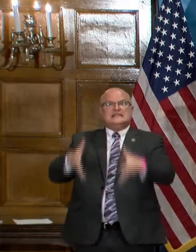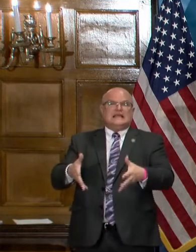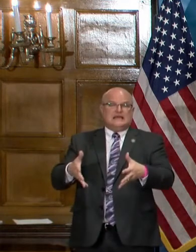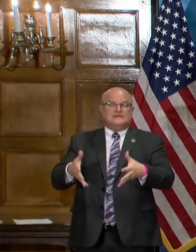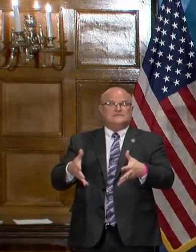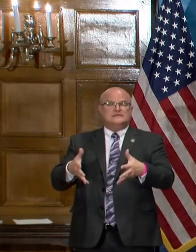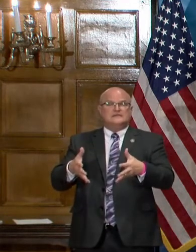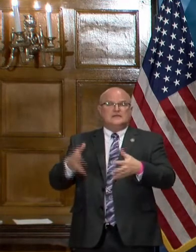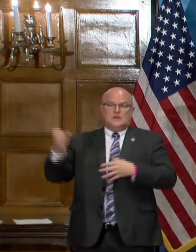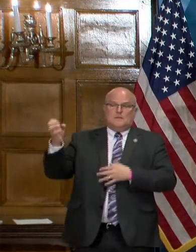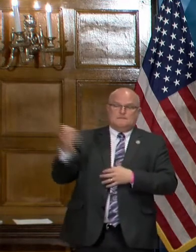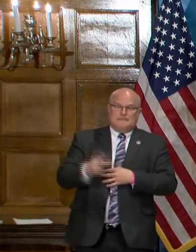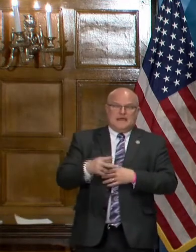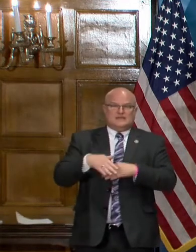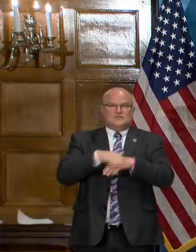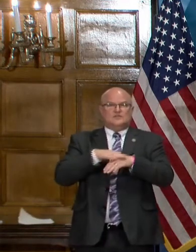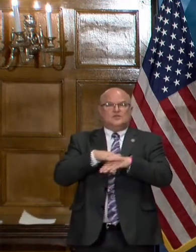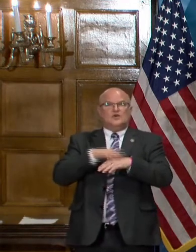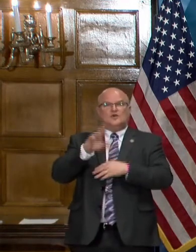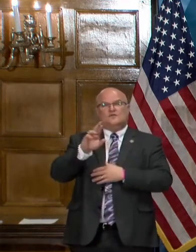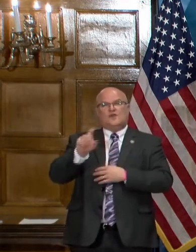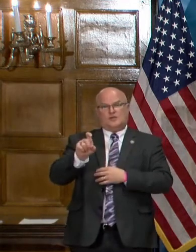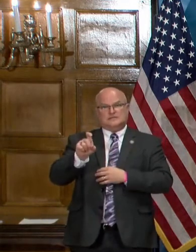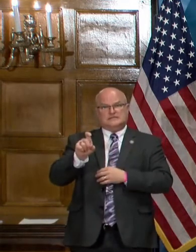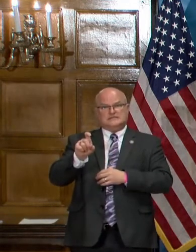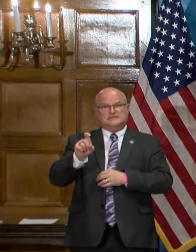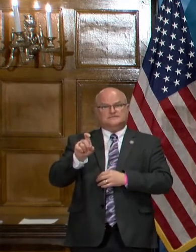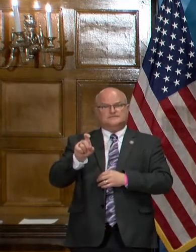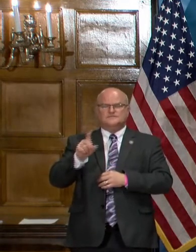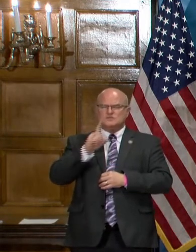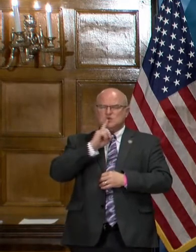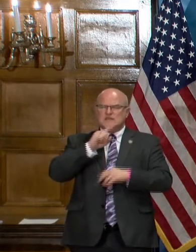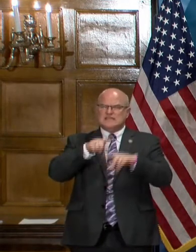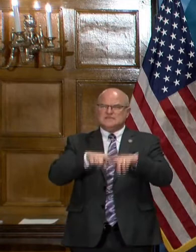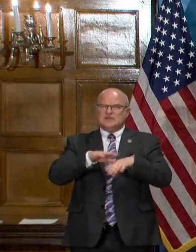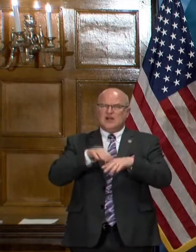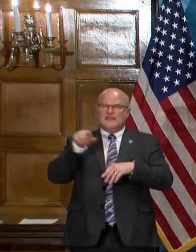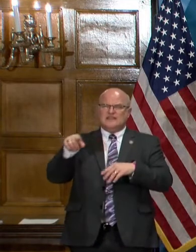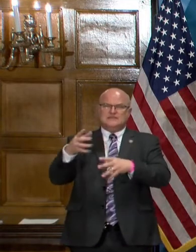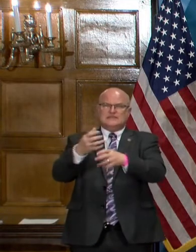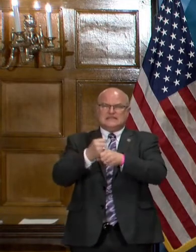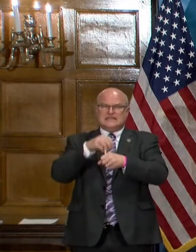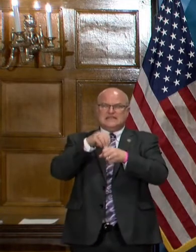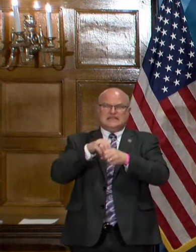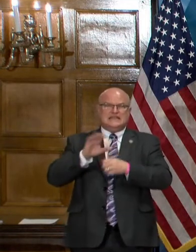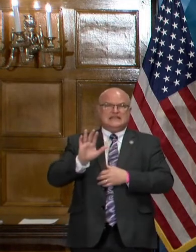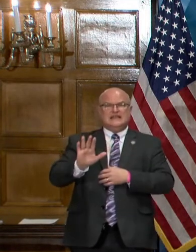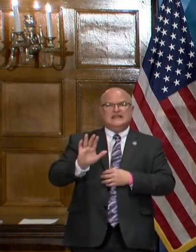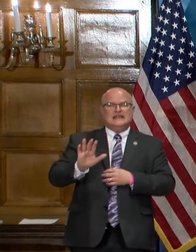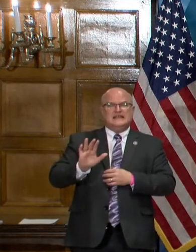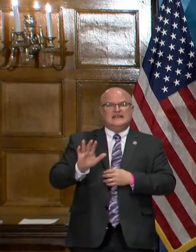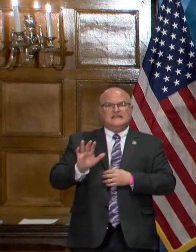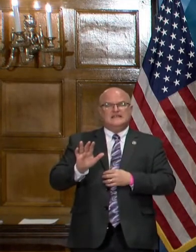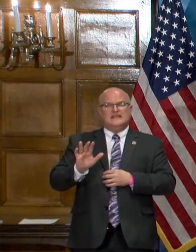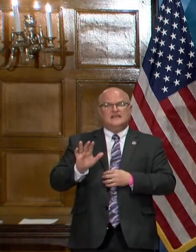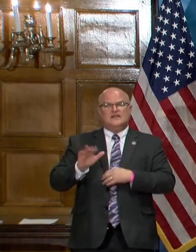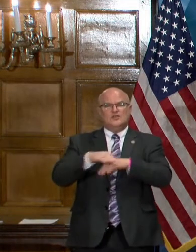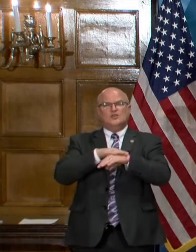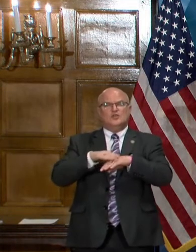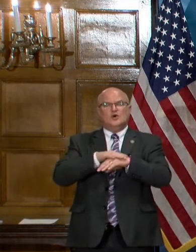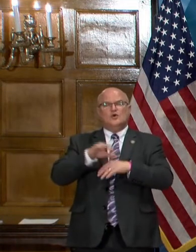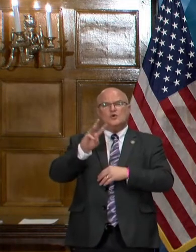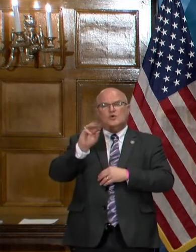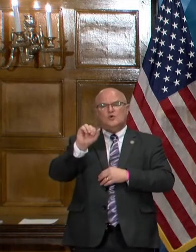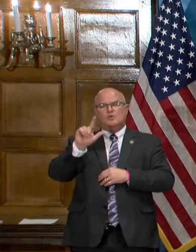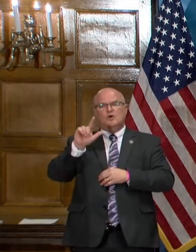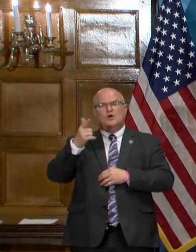supply back to the local pharmacy. And so that's really dependent upon them to get it in their local